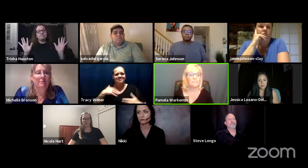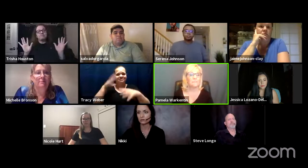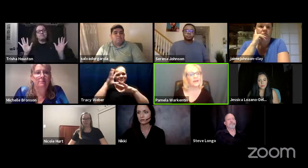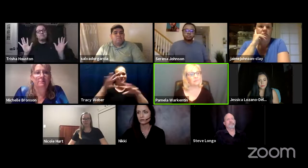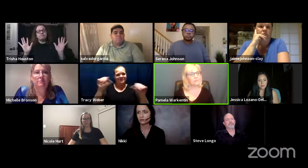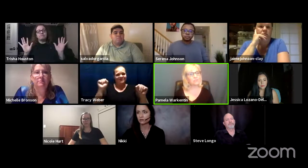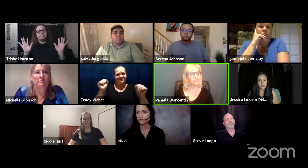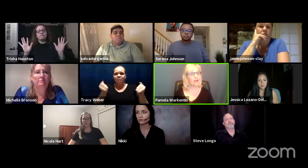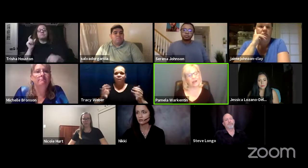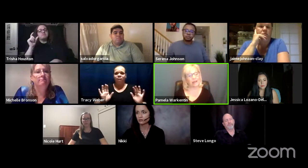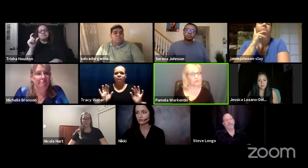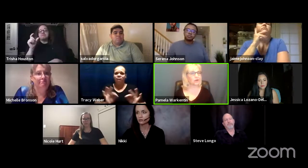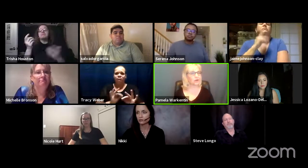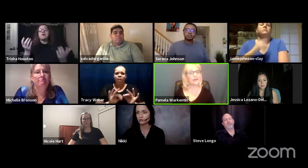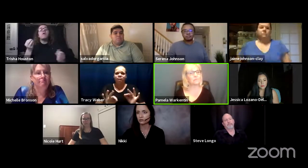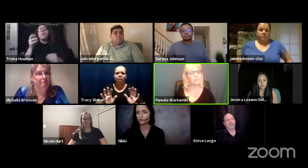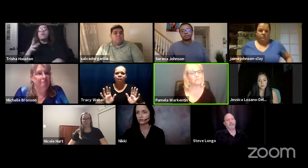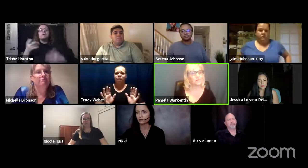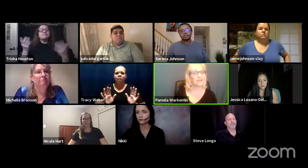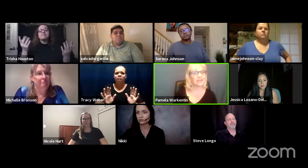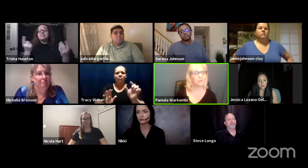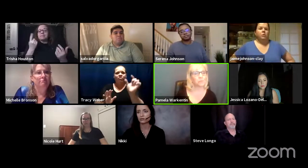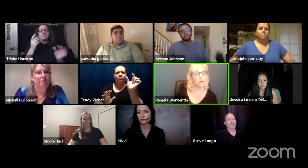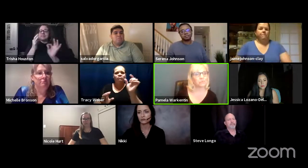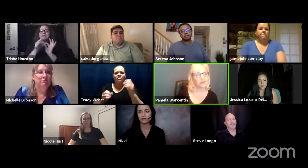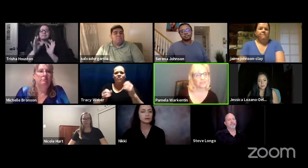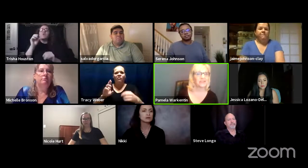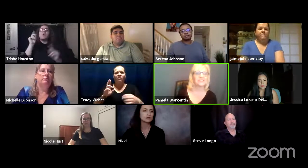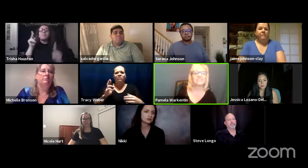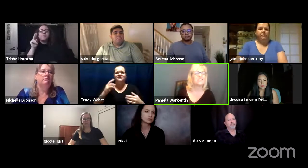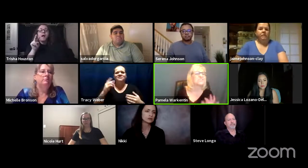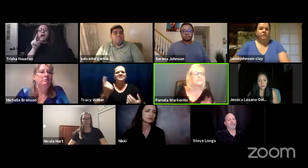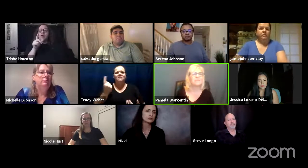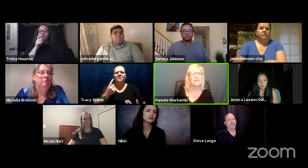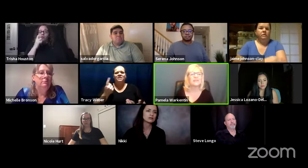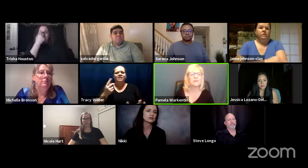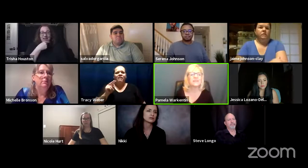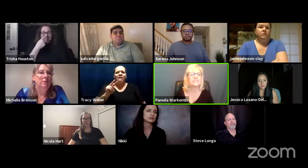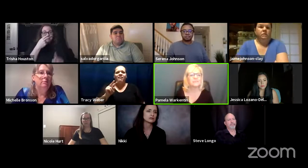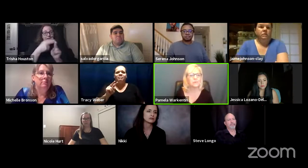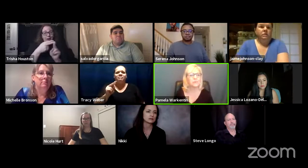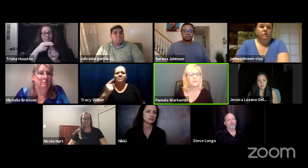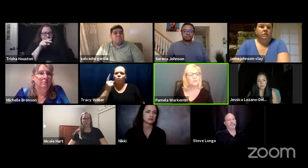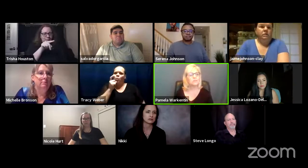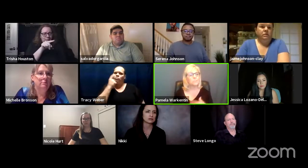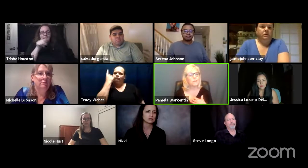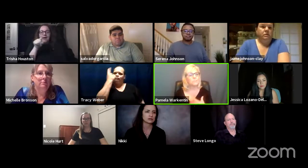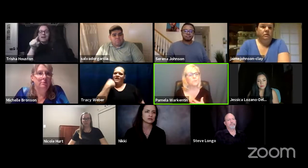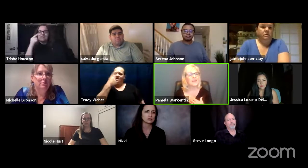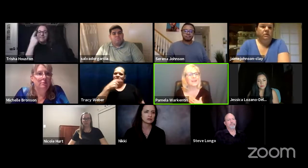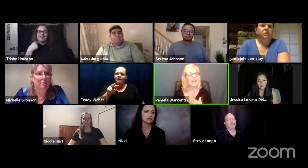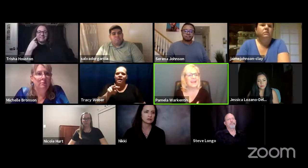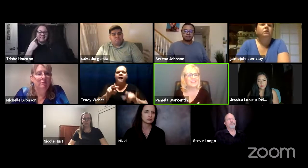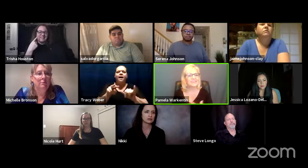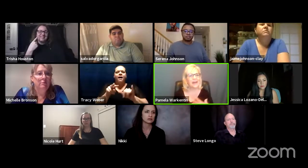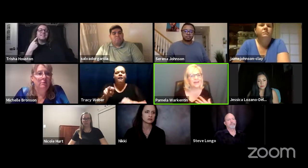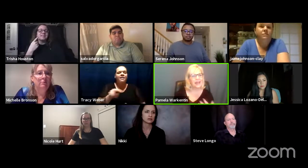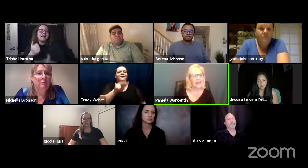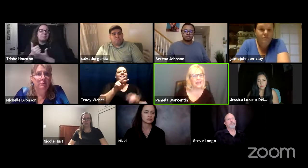My name is Tricia. I am currently serving as your board president. Just something very simple so people can connect a name,